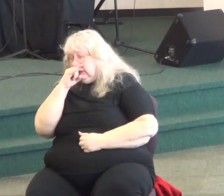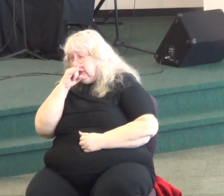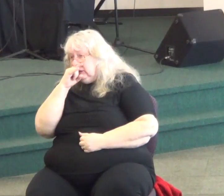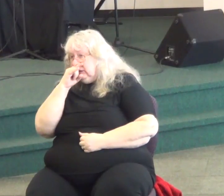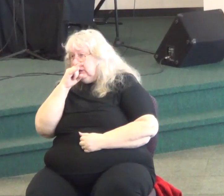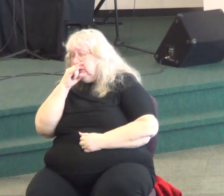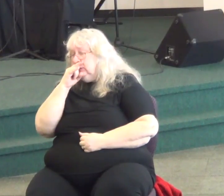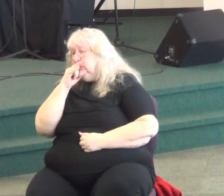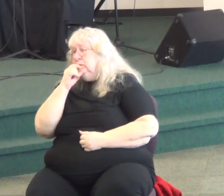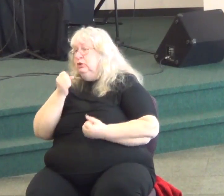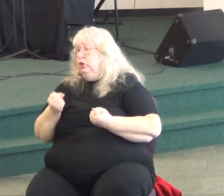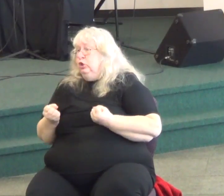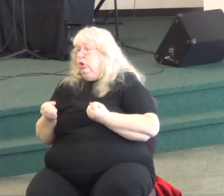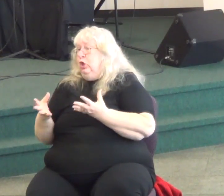How about a wife or a husband?